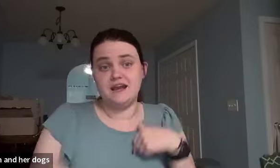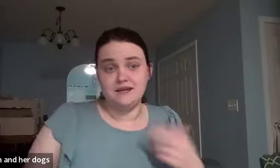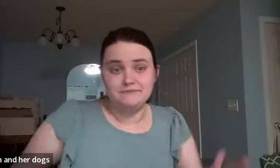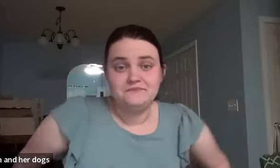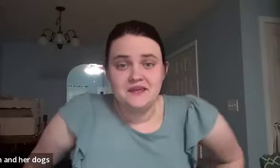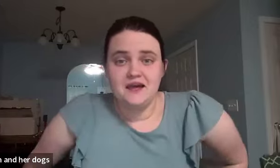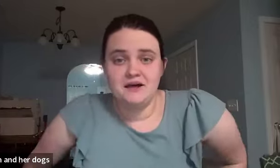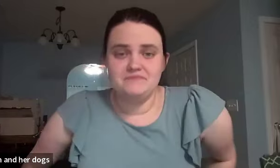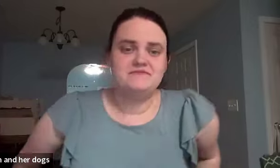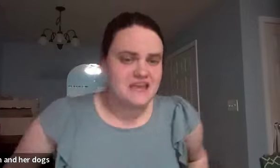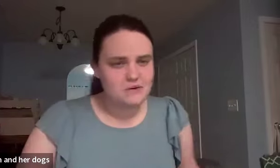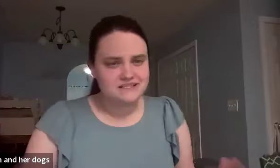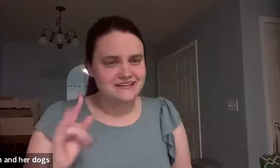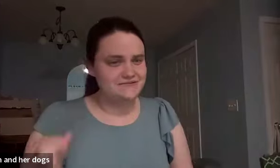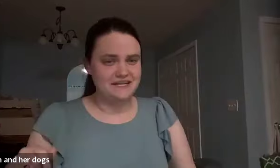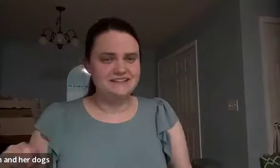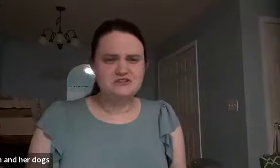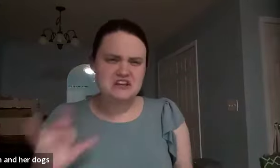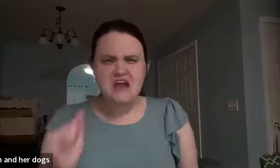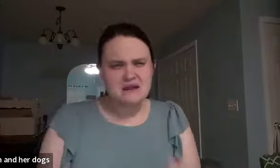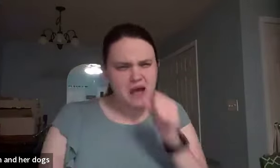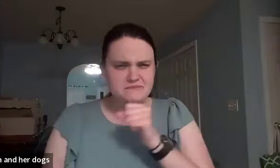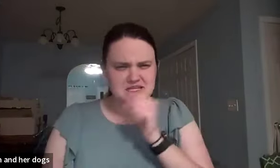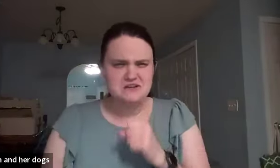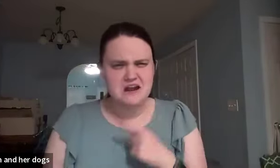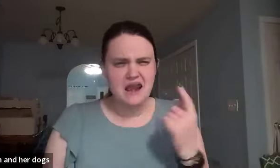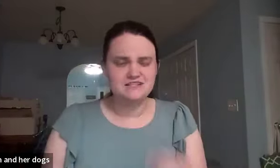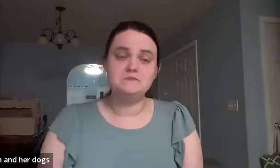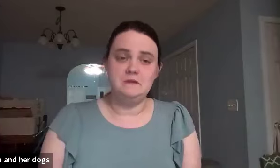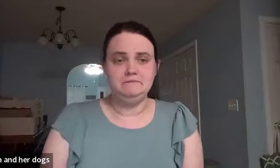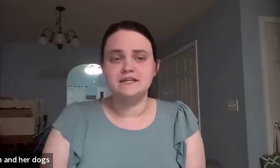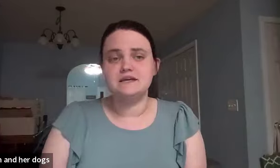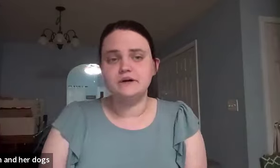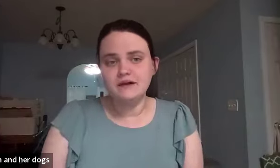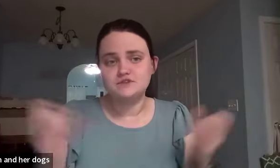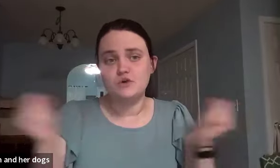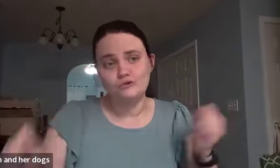I am. They always think that's funny because they're like, "You're not a popsicle, you're not ice cream." I'm like, "Yes, I will. I'm so cold."